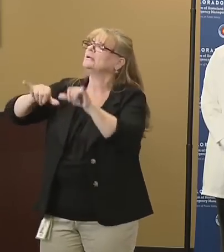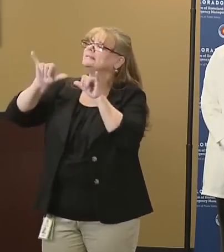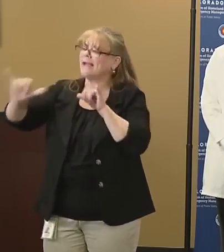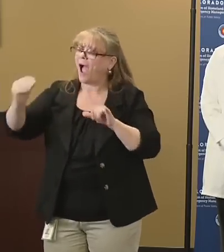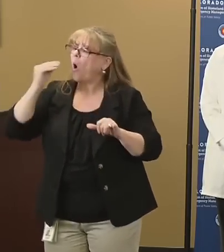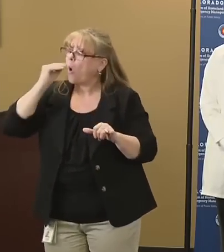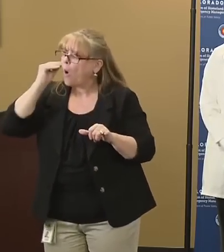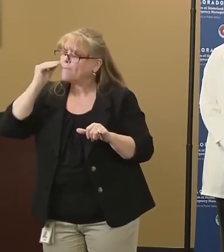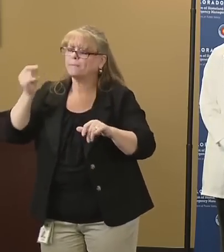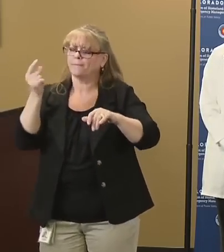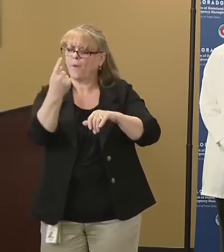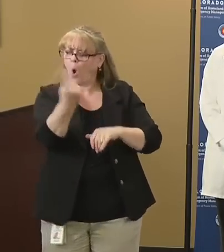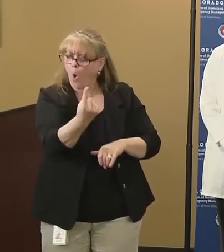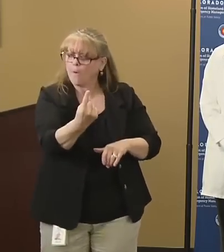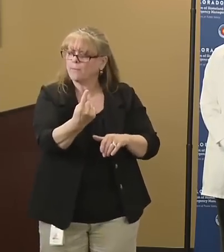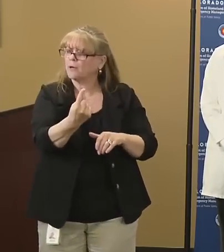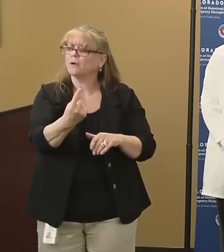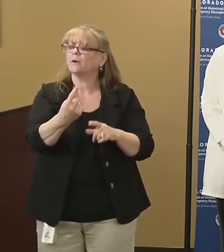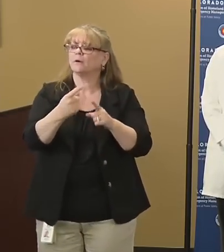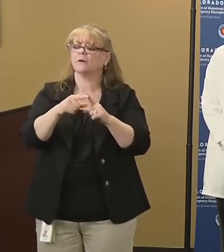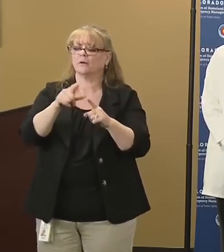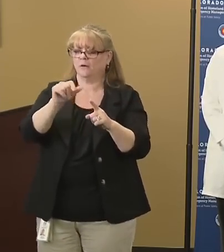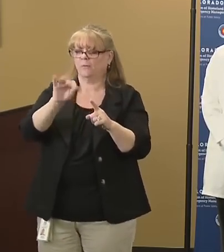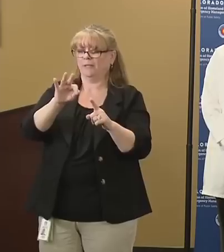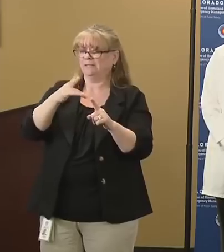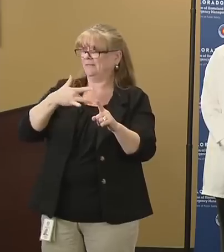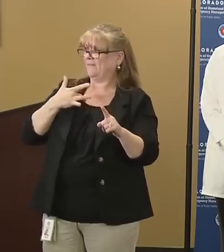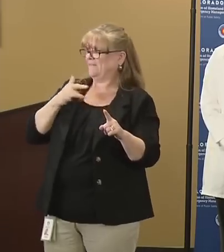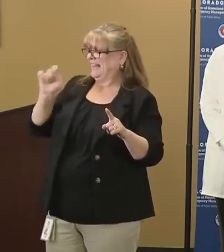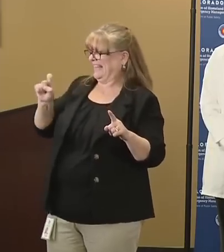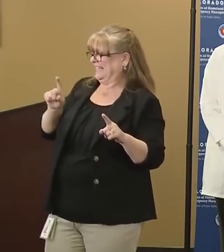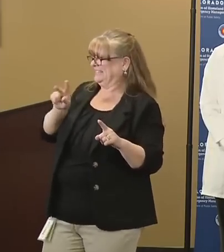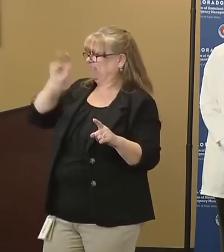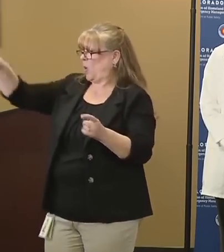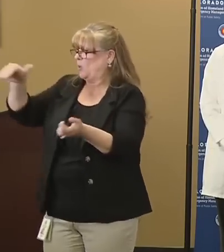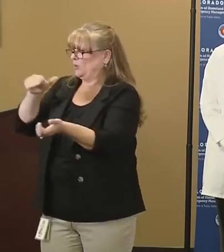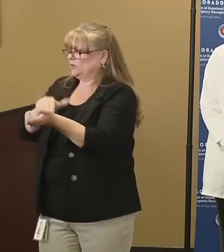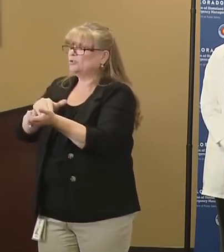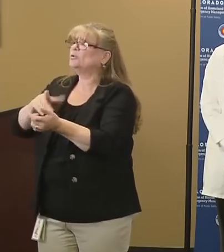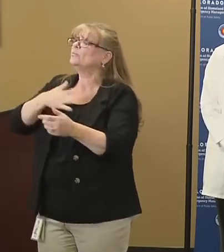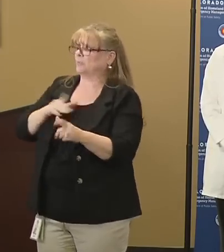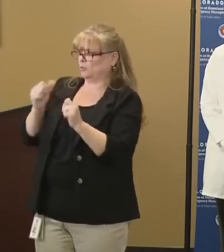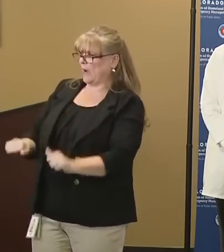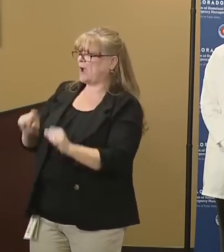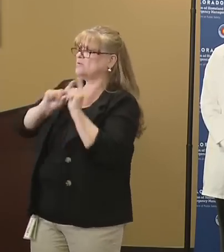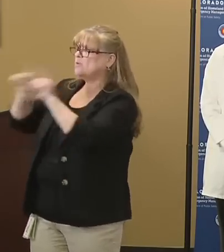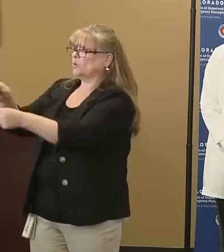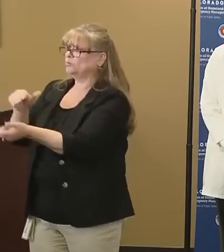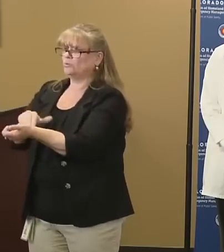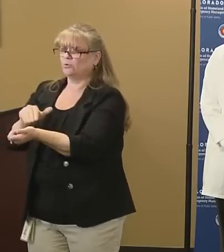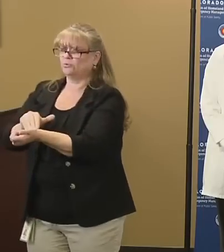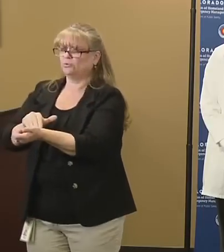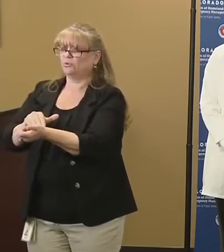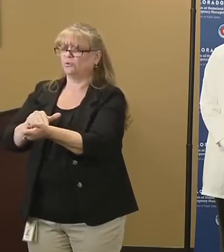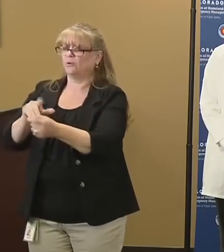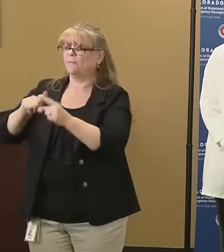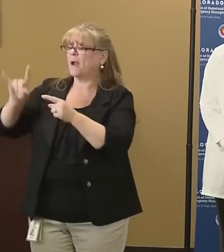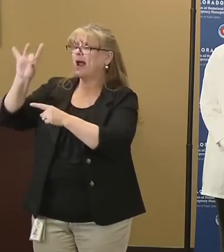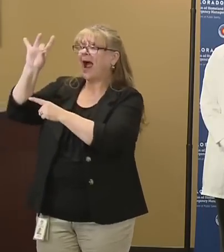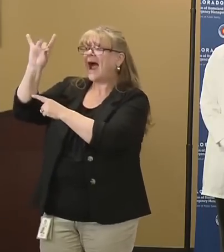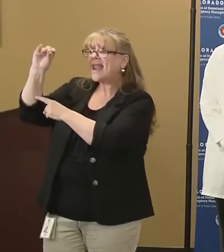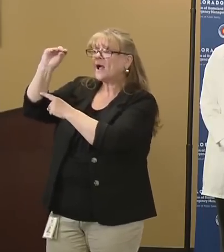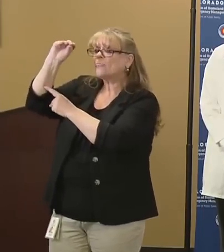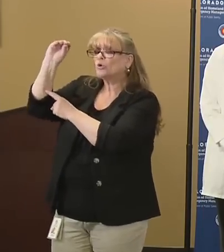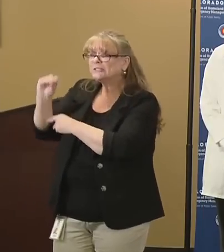But 80 to 90% of people who contract COVID-19 do not need medical intervention. And you can